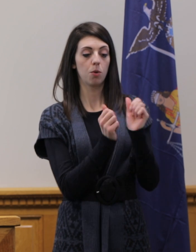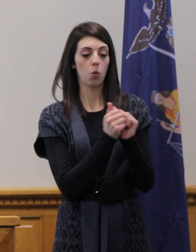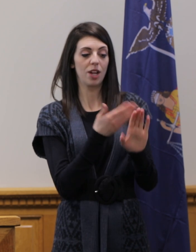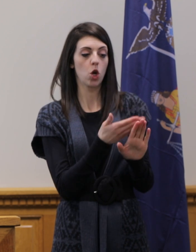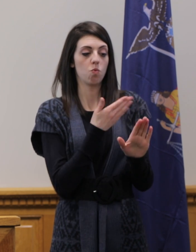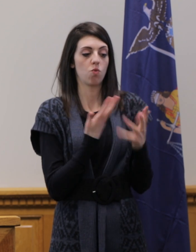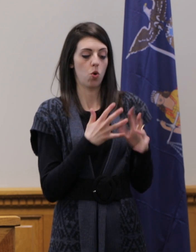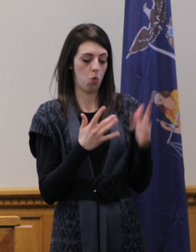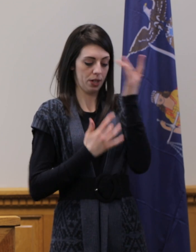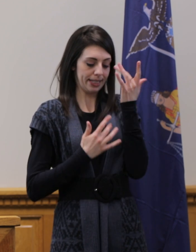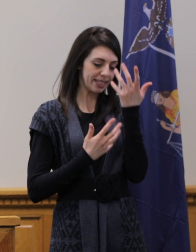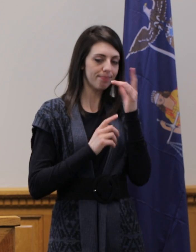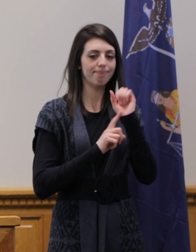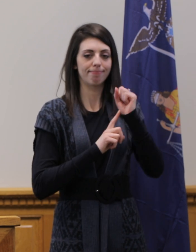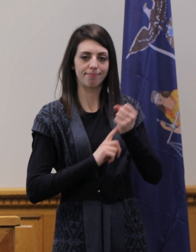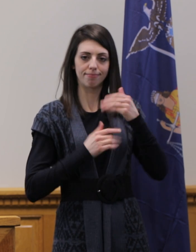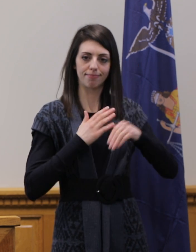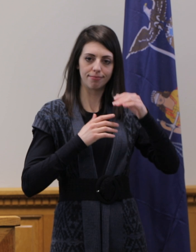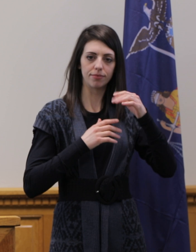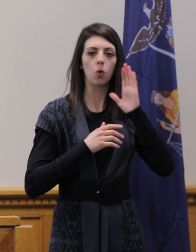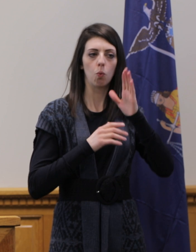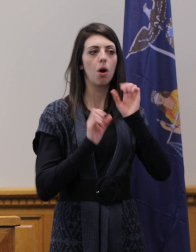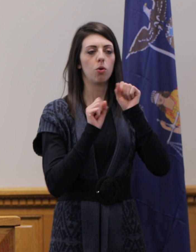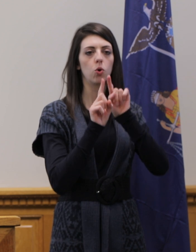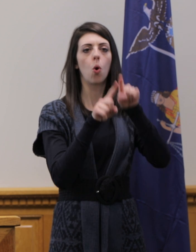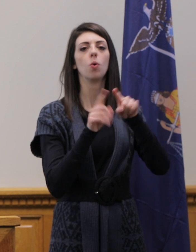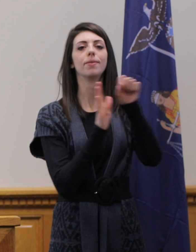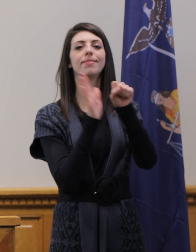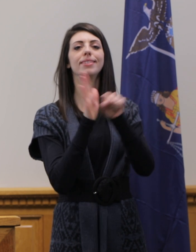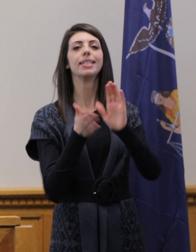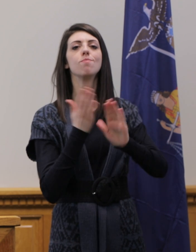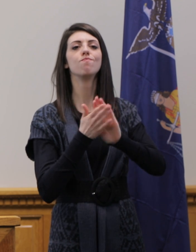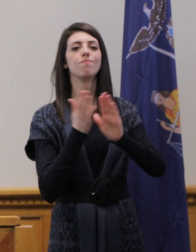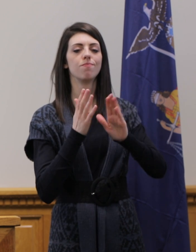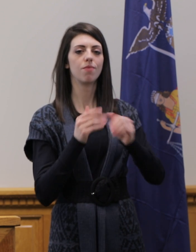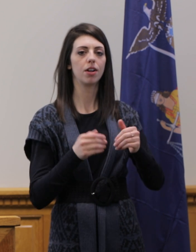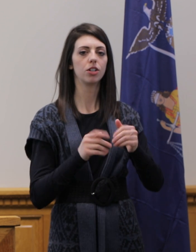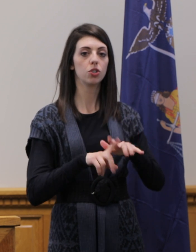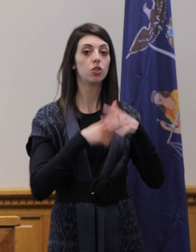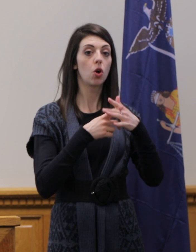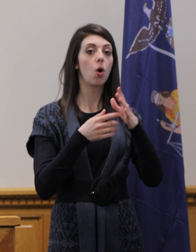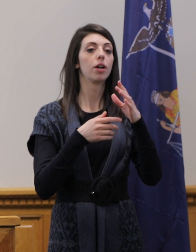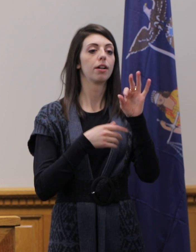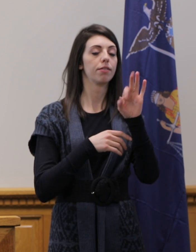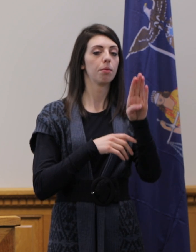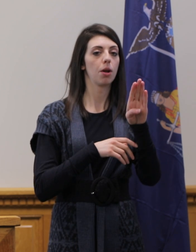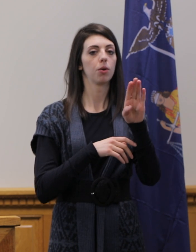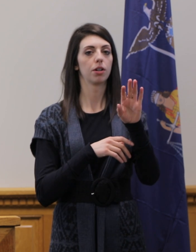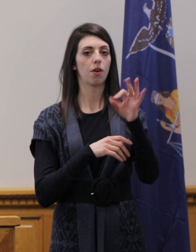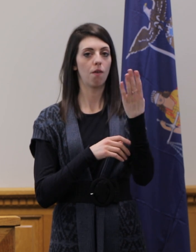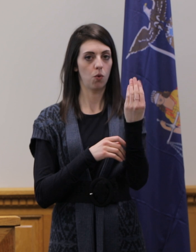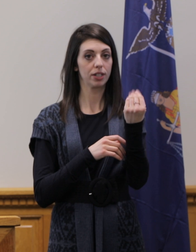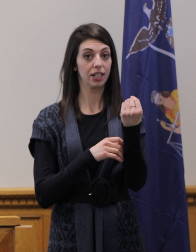able to make appointments at state-run mass vaccination sites beginning Sunday, February 14th. The closest site